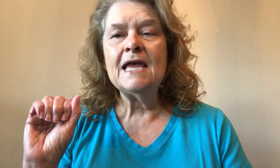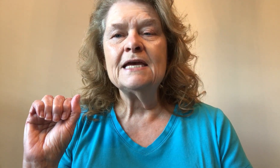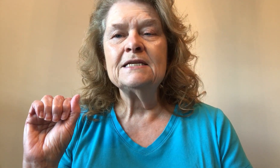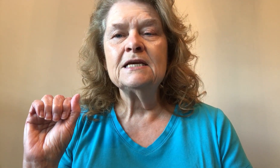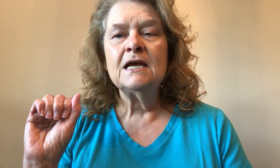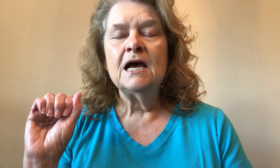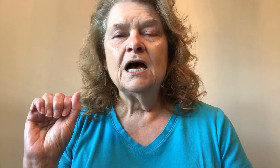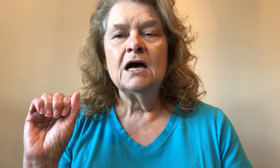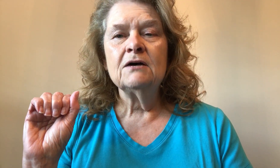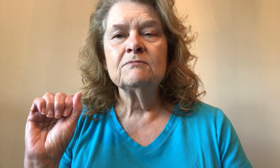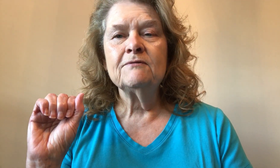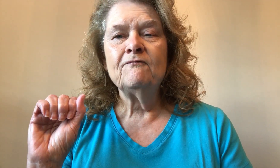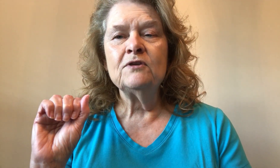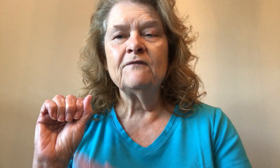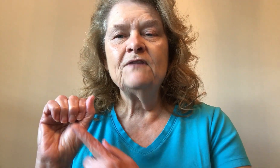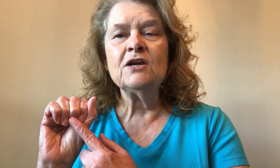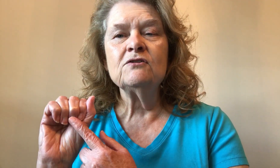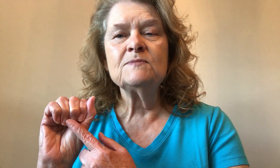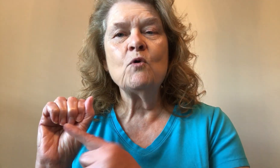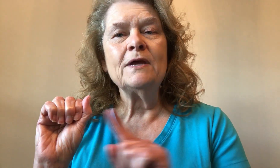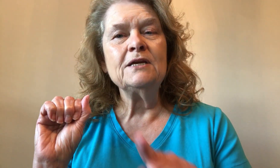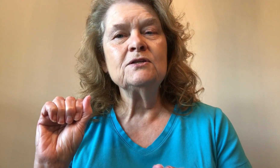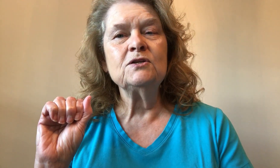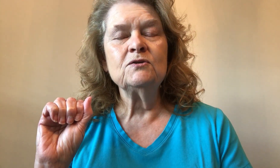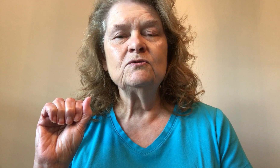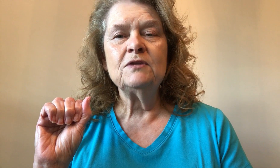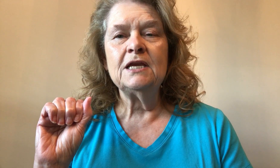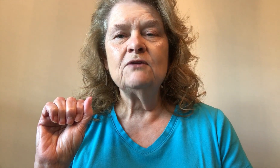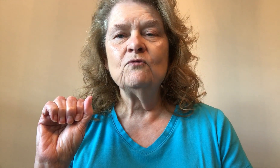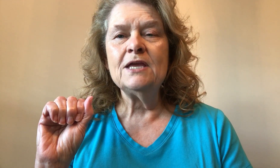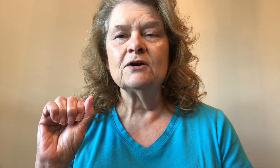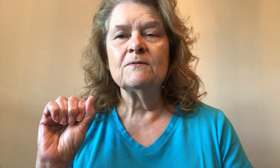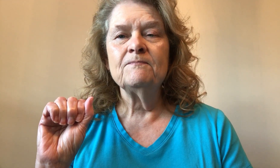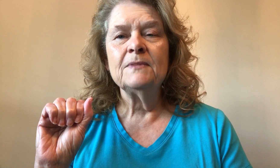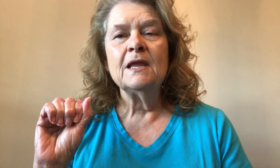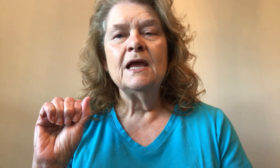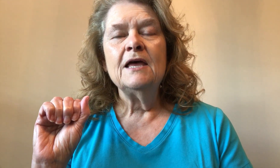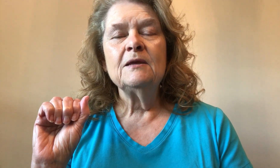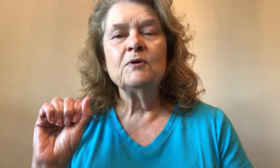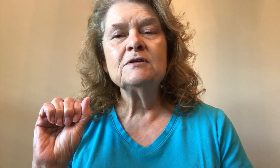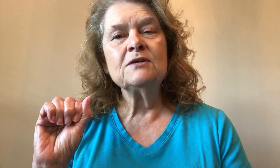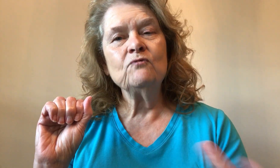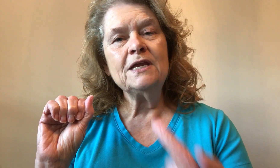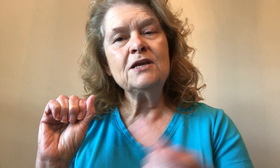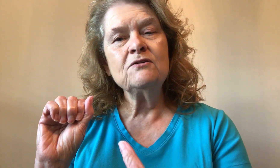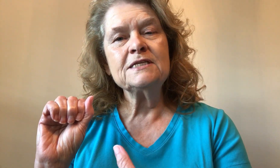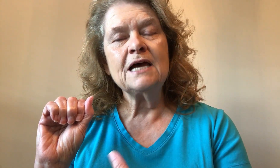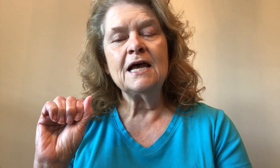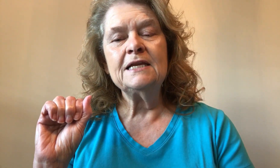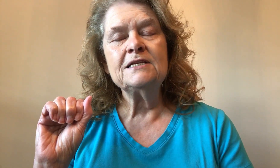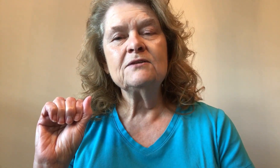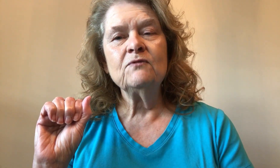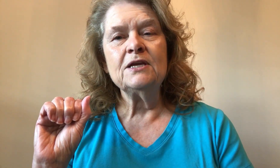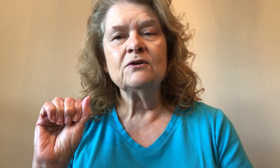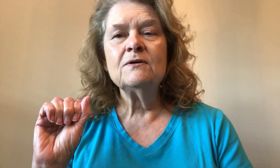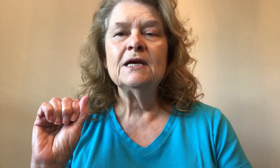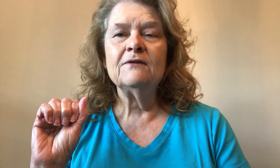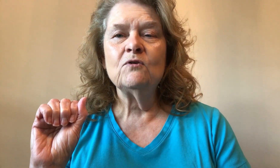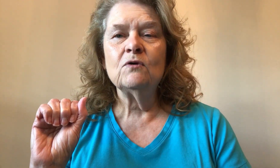hand with your fingers pointing to the reader. The person reading your sign is the reader, and of course